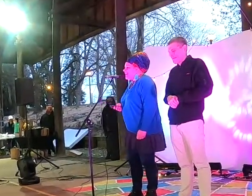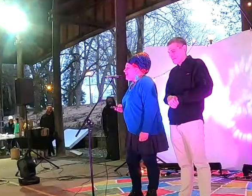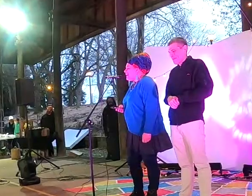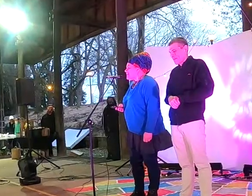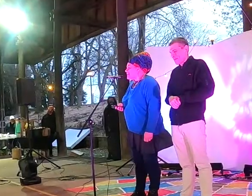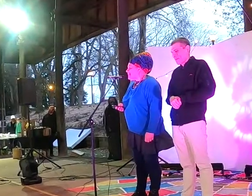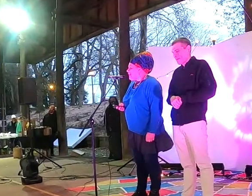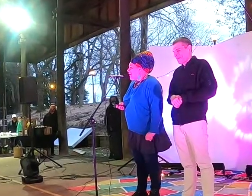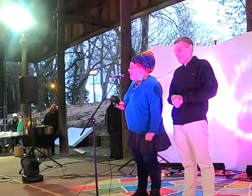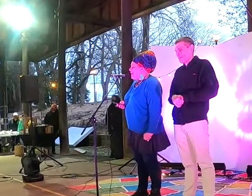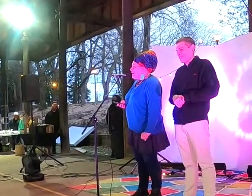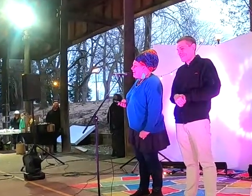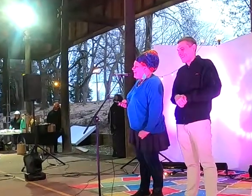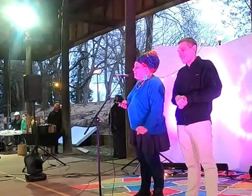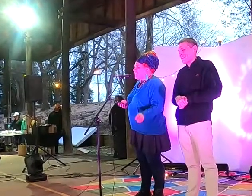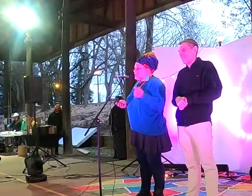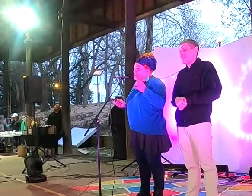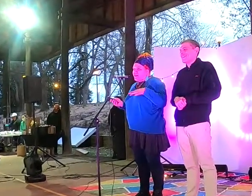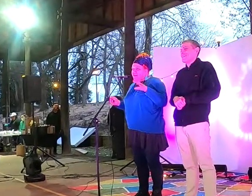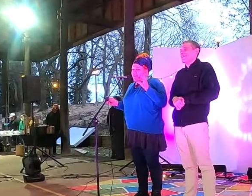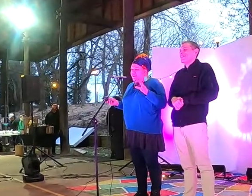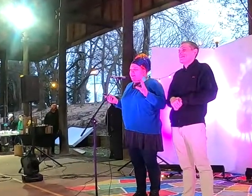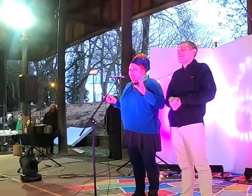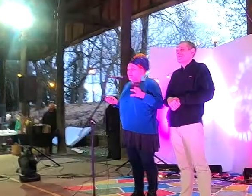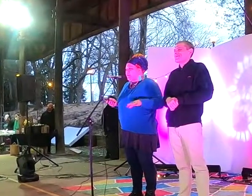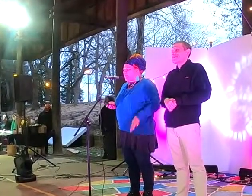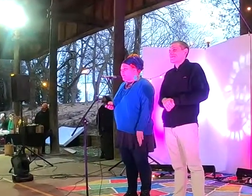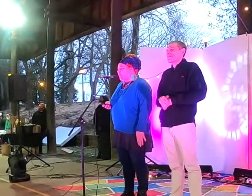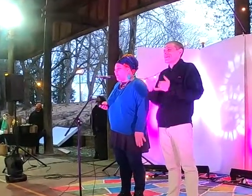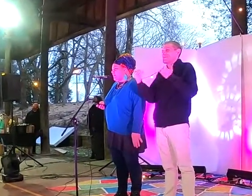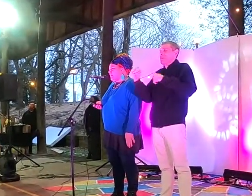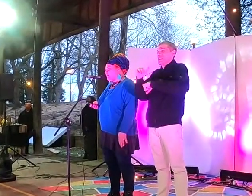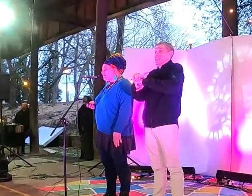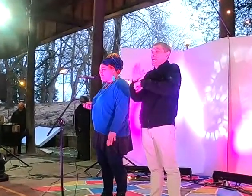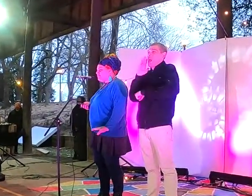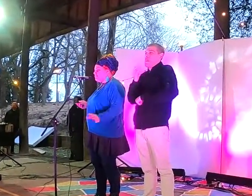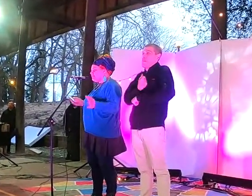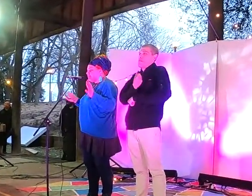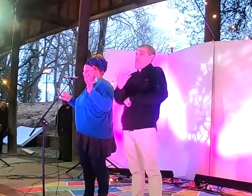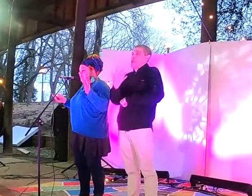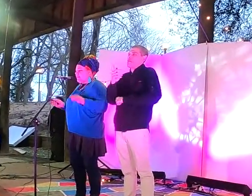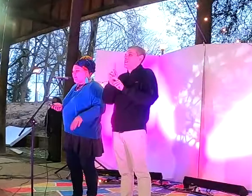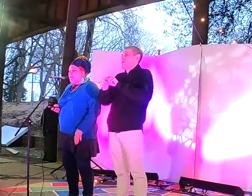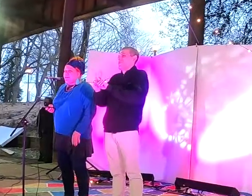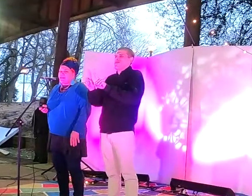So tonight, I am going to share a hodgepodge of poems.